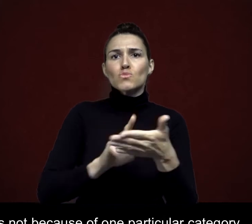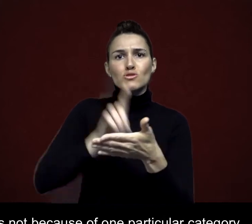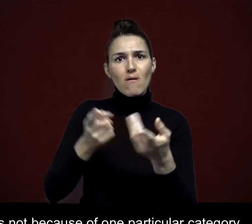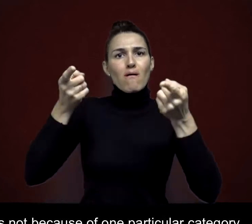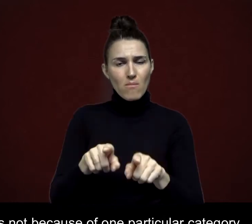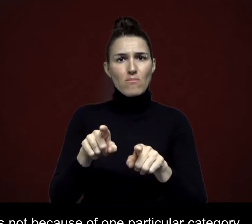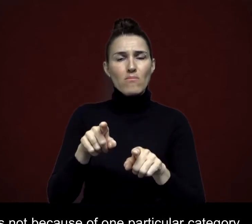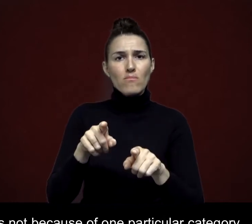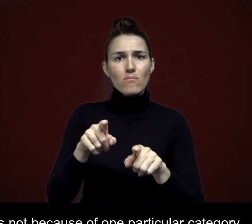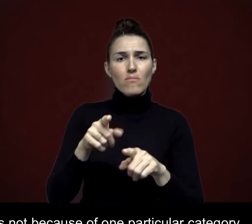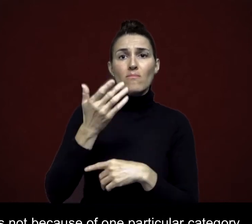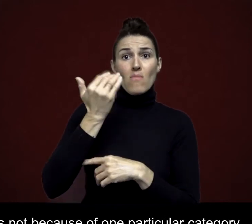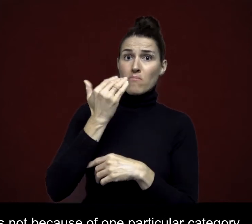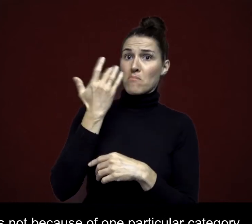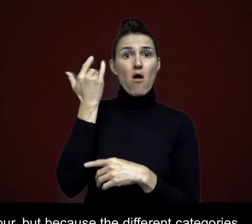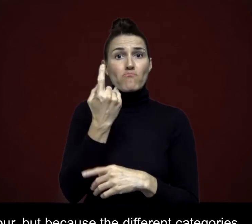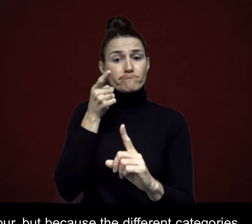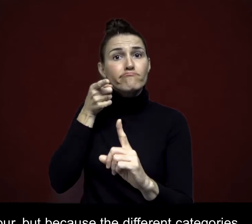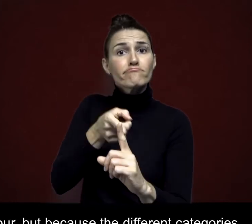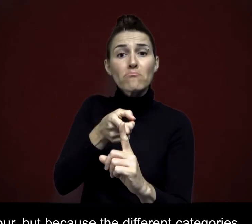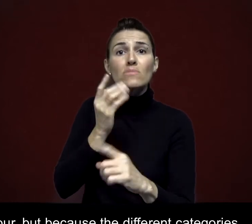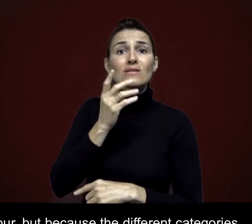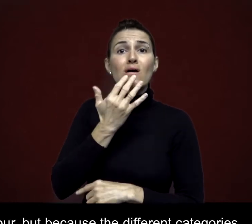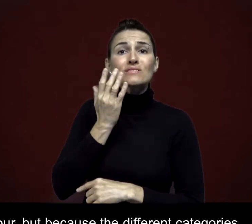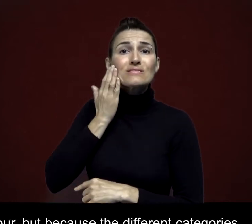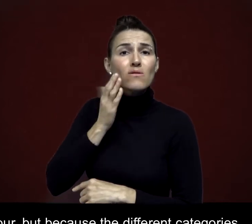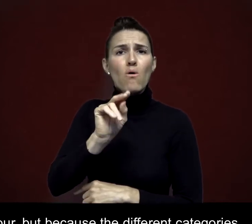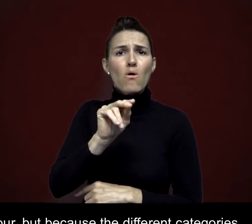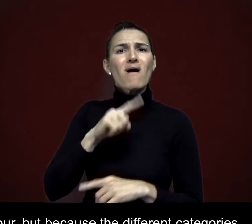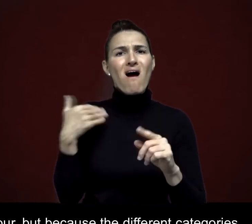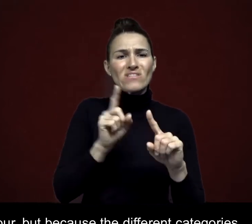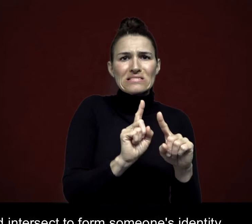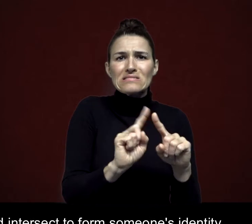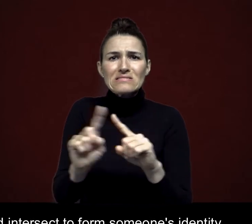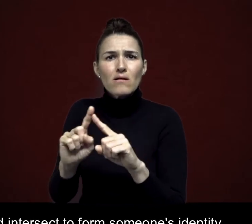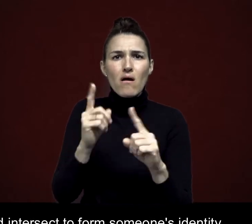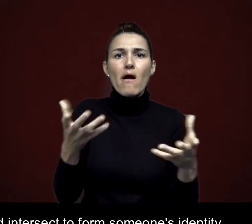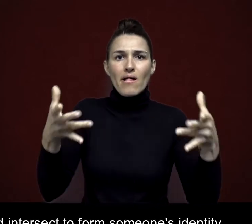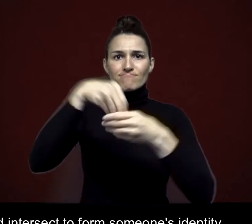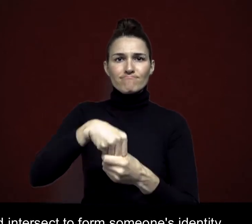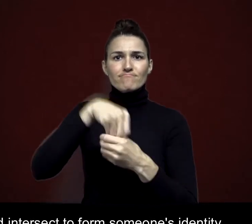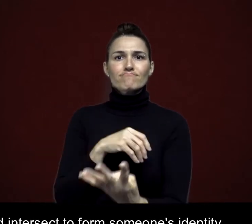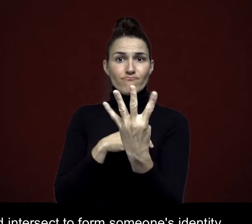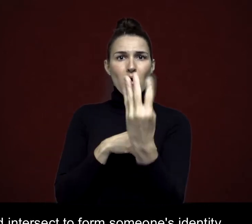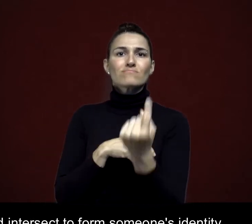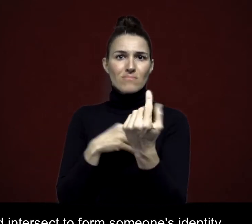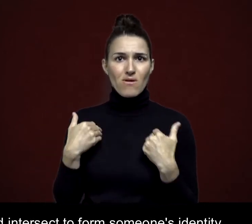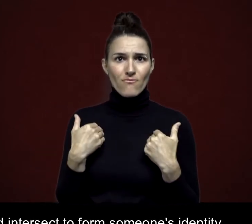not because of one particular category like skin color, but because the different categories combine and intersect to form someone's